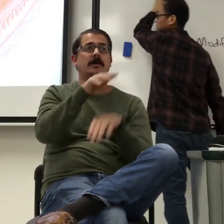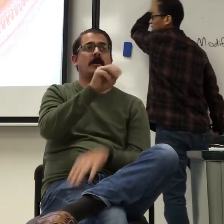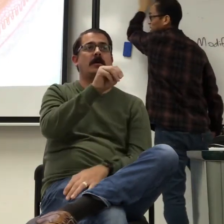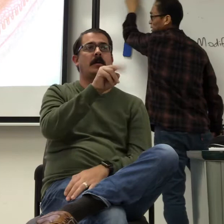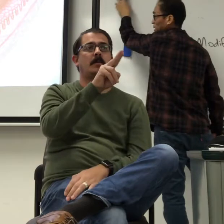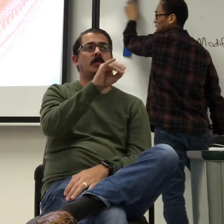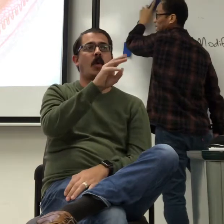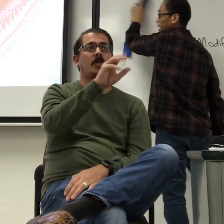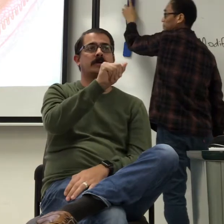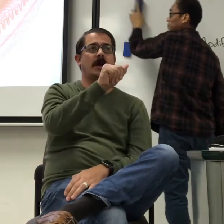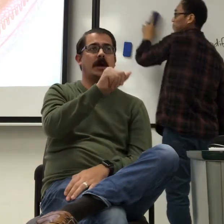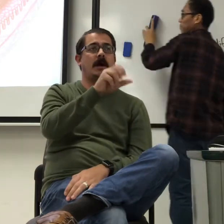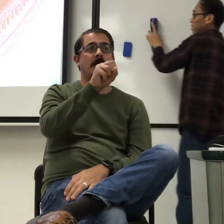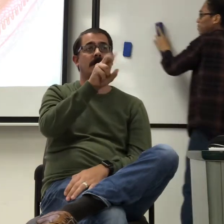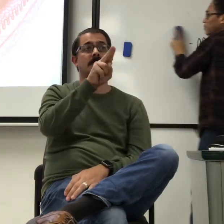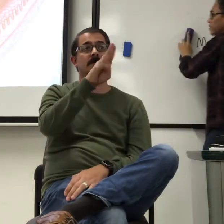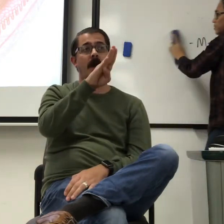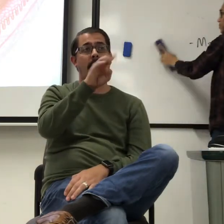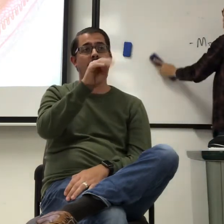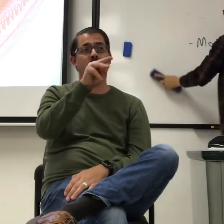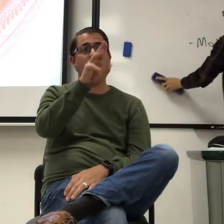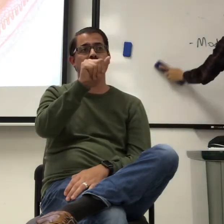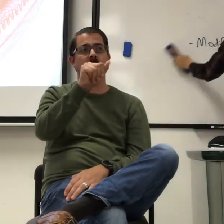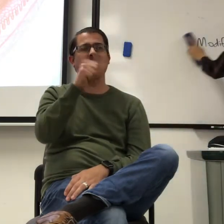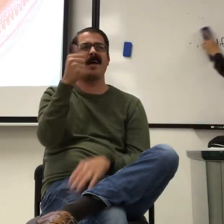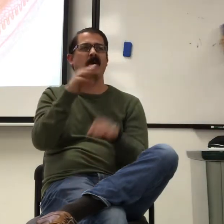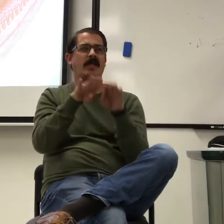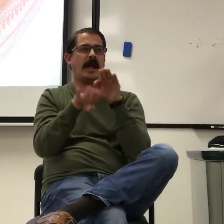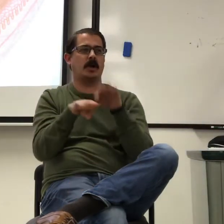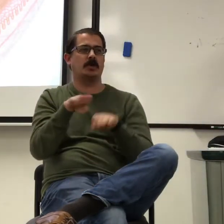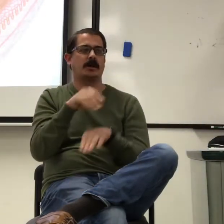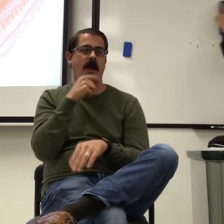submucosa. The other layers aren't shown here.